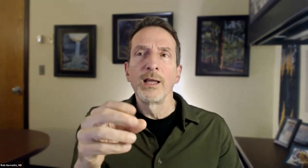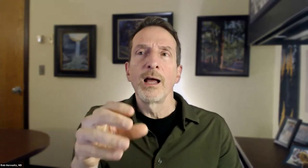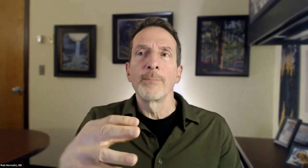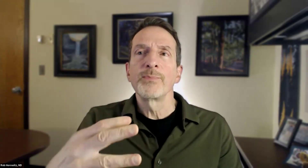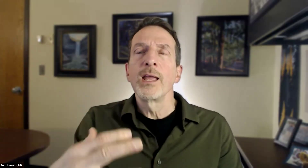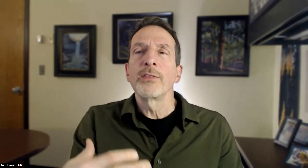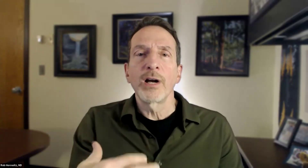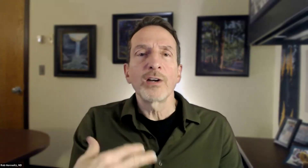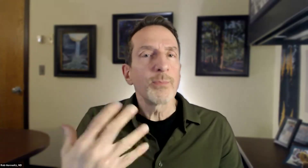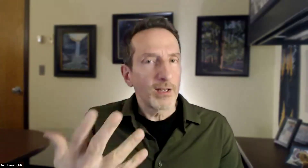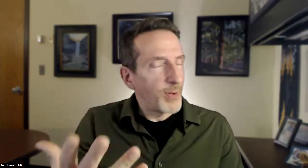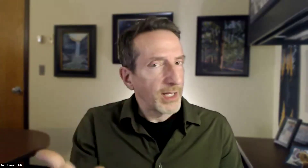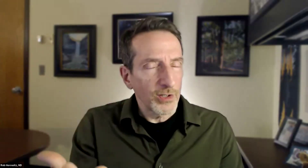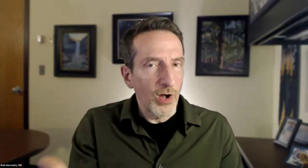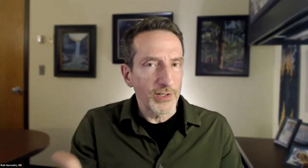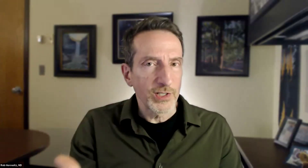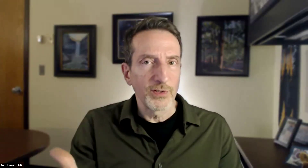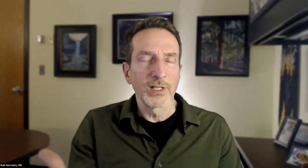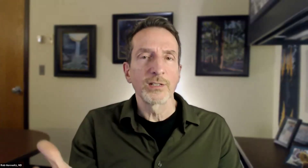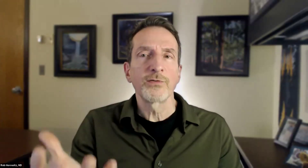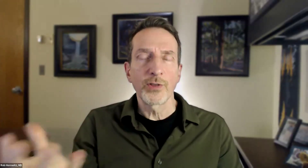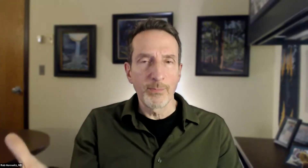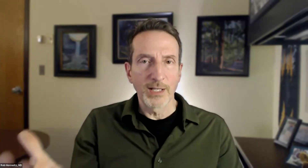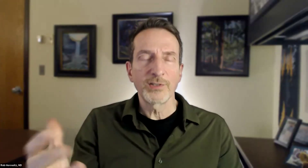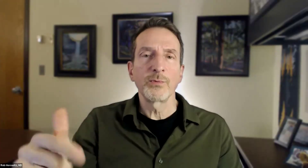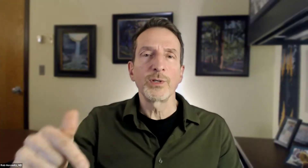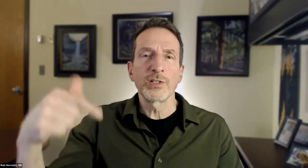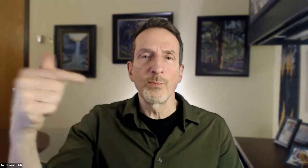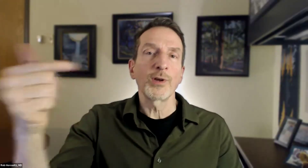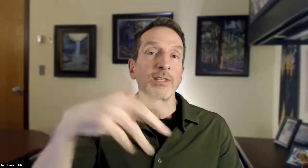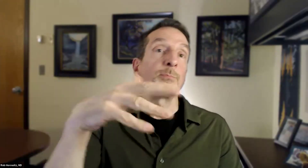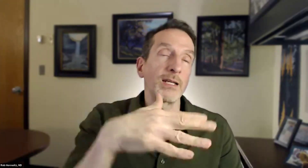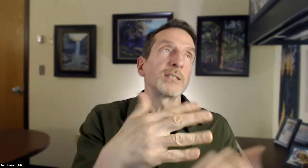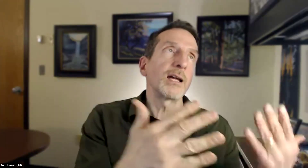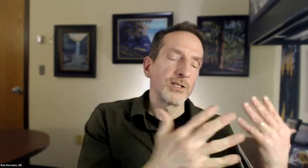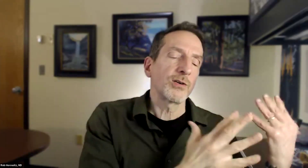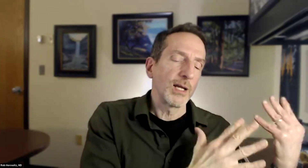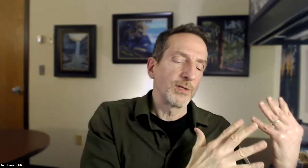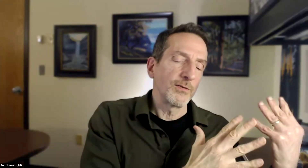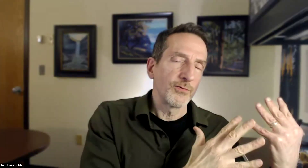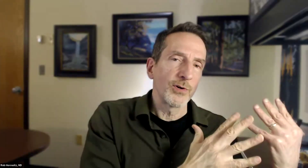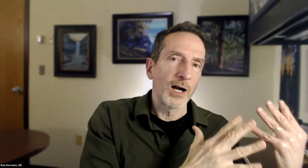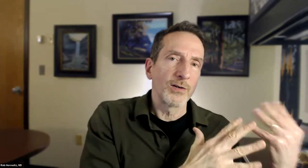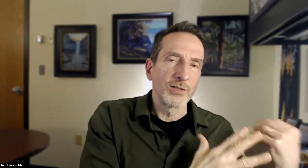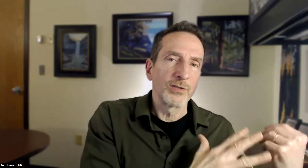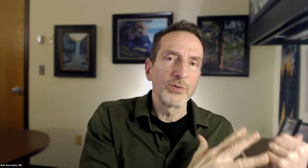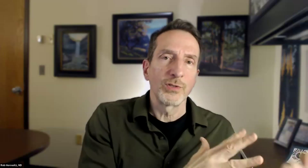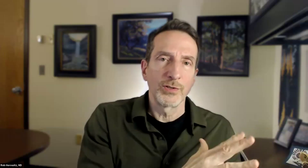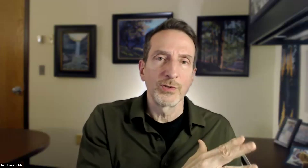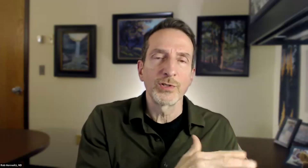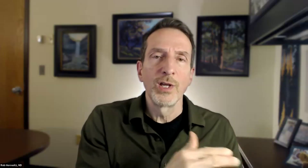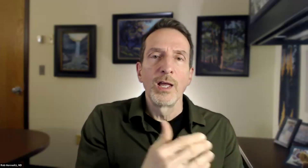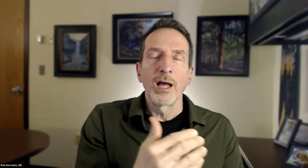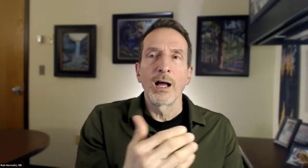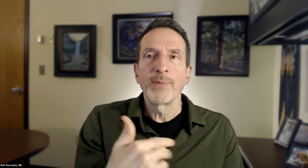visit. There are some out-of-pocket costs for these, for the medicine, which is more than the pennies I described for our